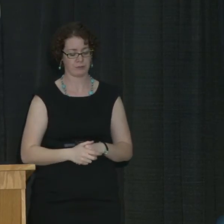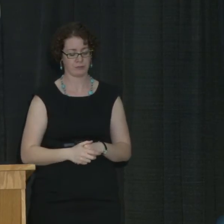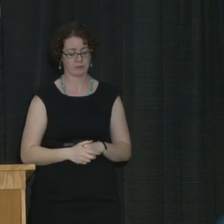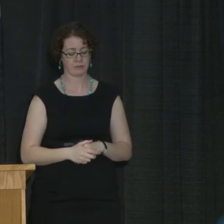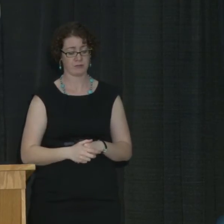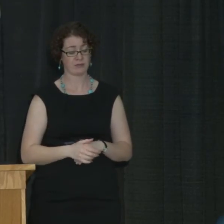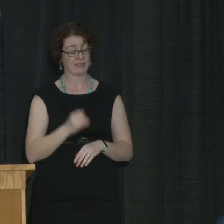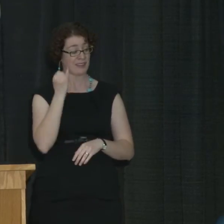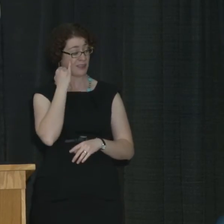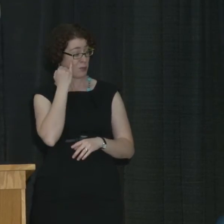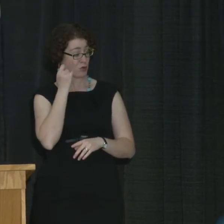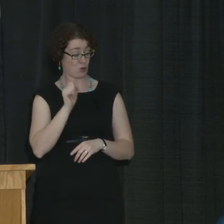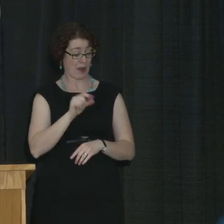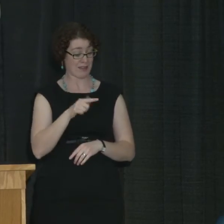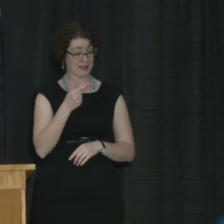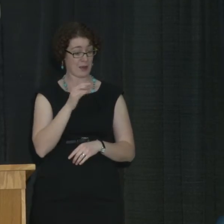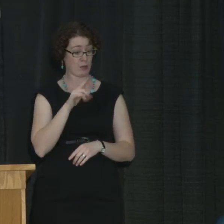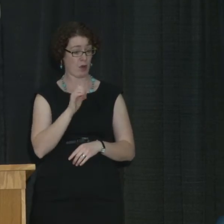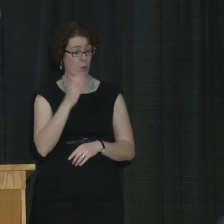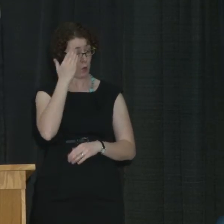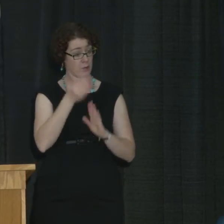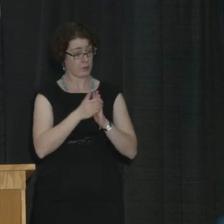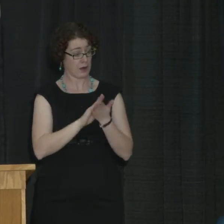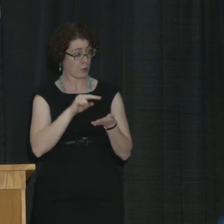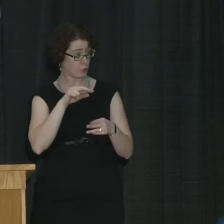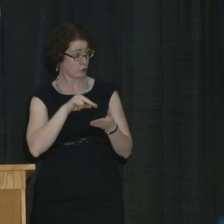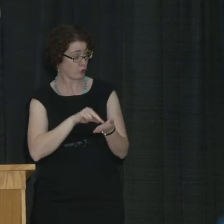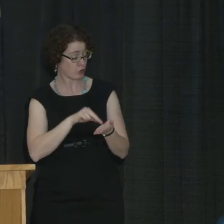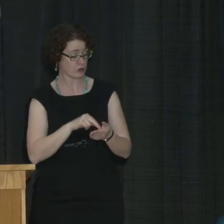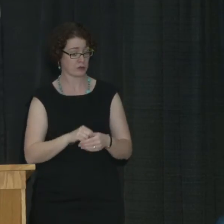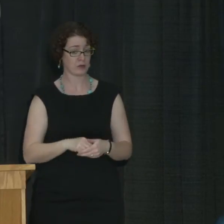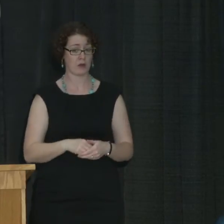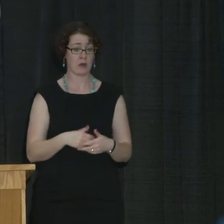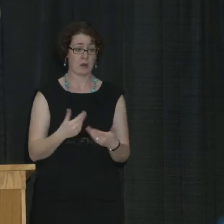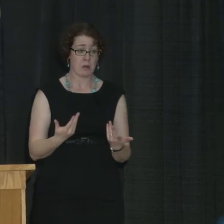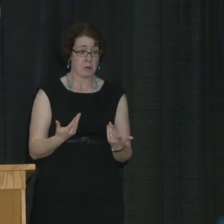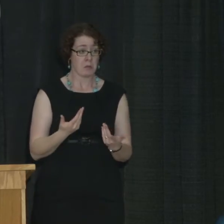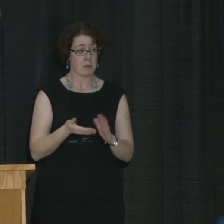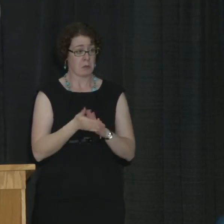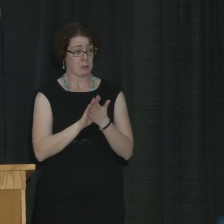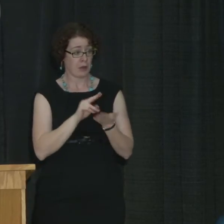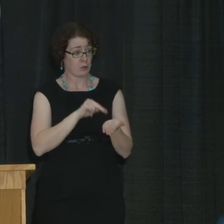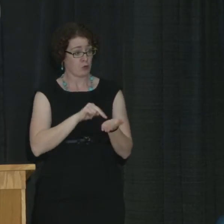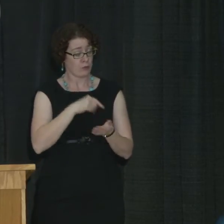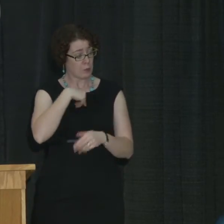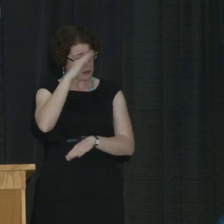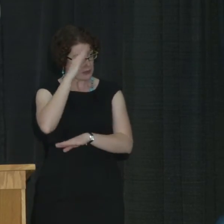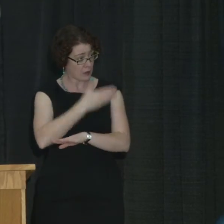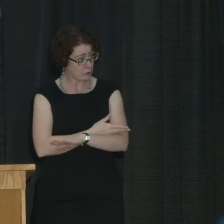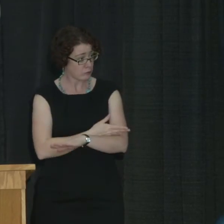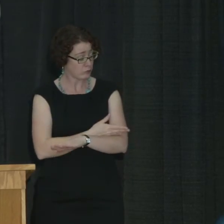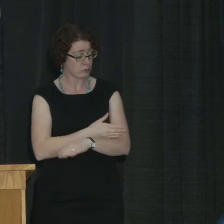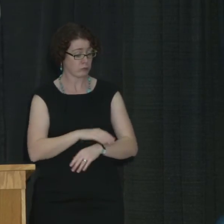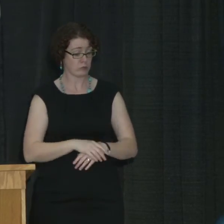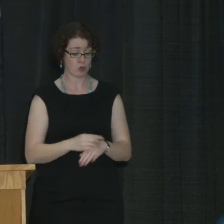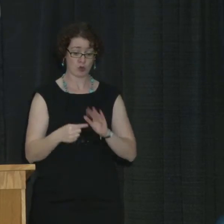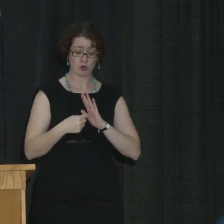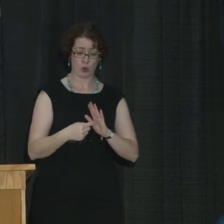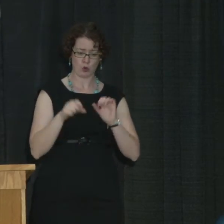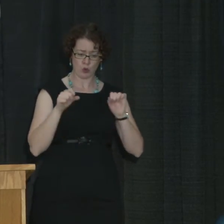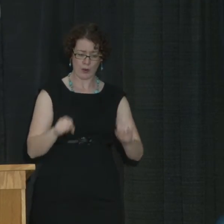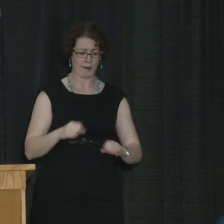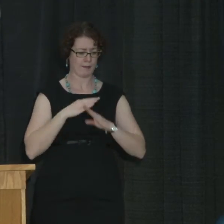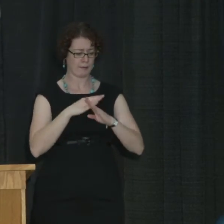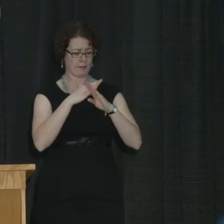If you ask Gabrielle today why she became a practical nurse, she'd say, I got into nursing for my son, to show him you can